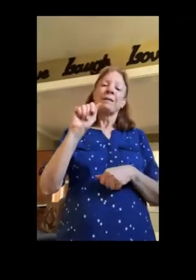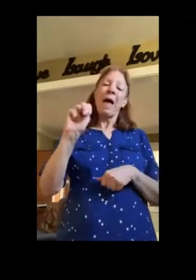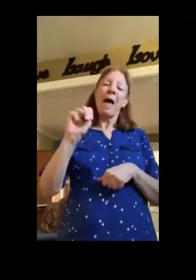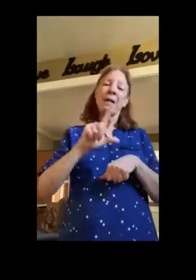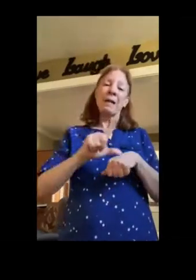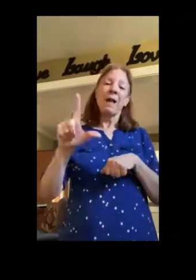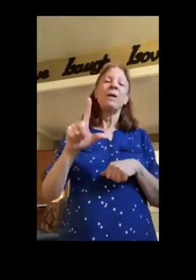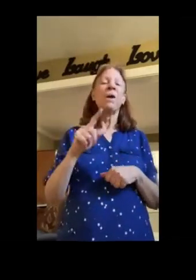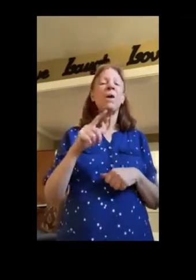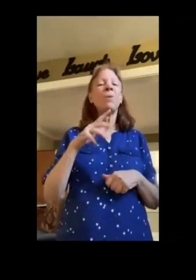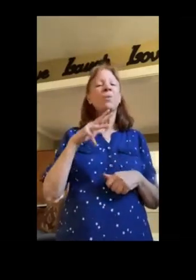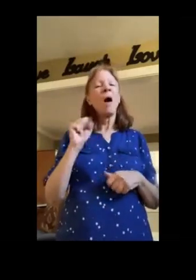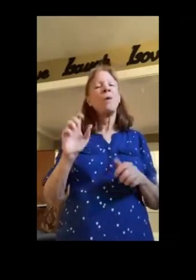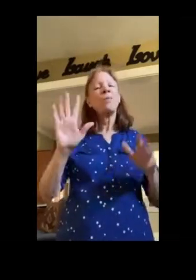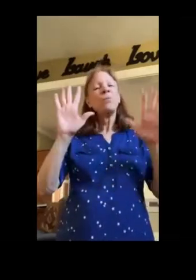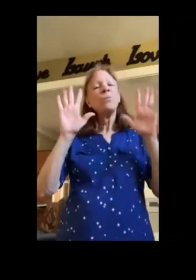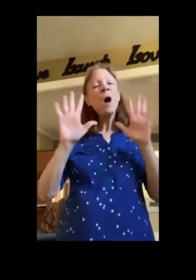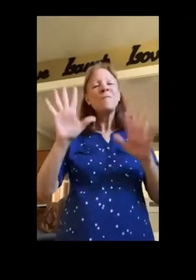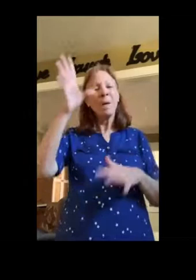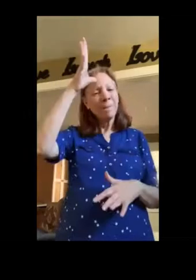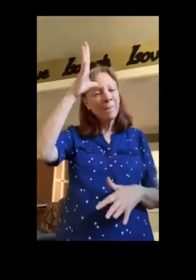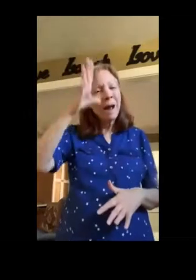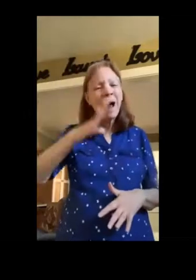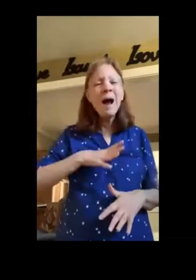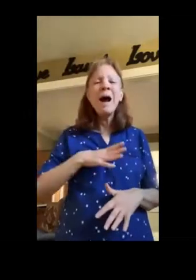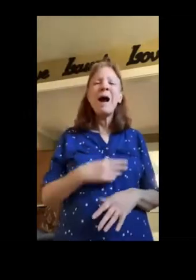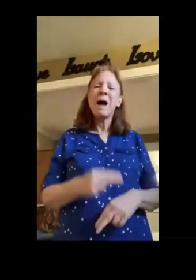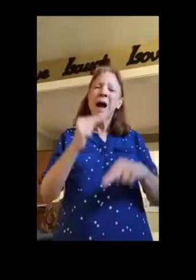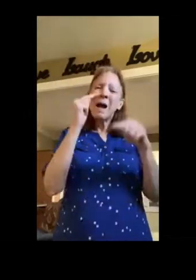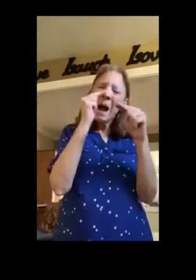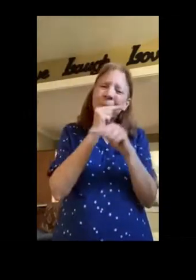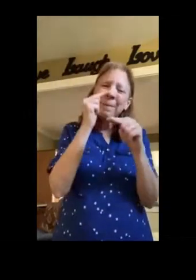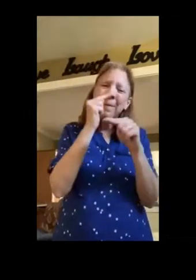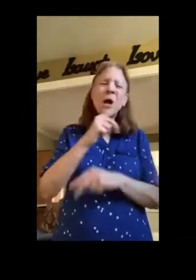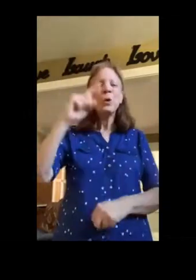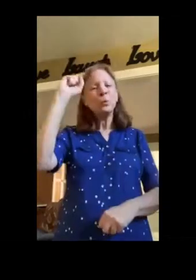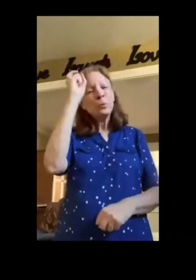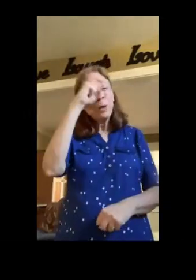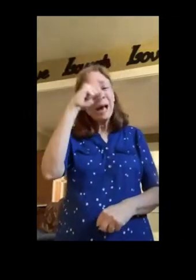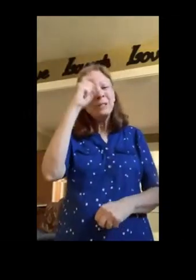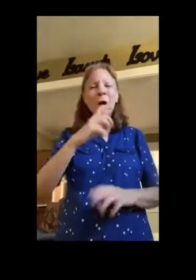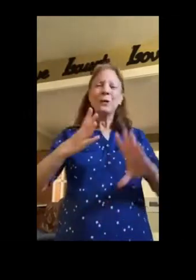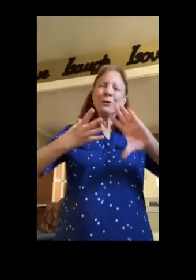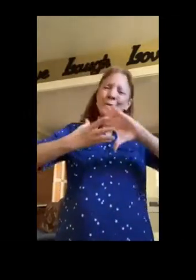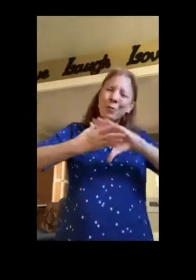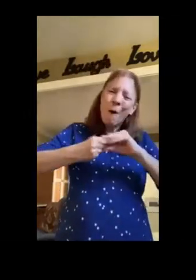there. And then Dan was a wonderful man, funny,